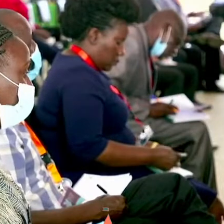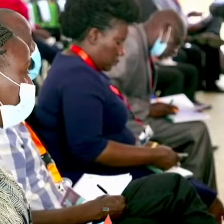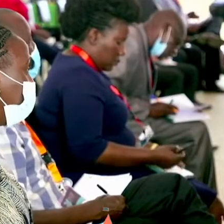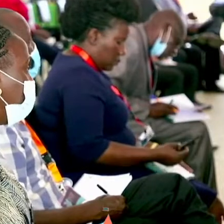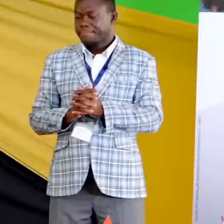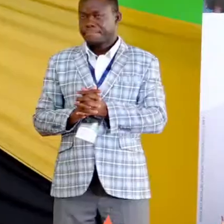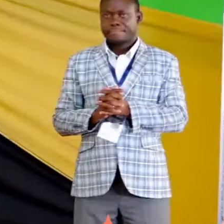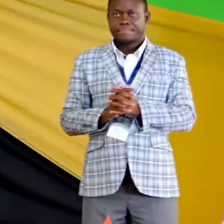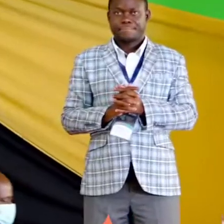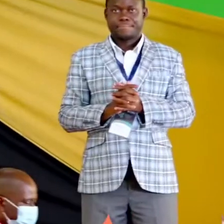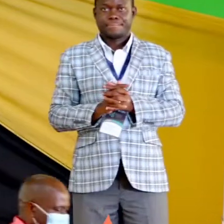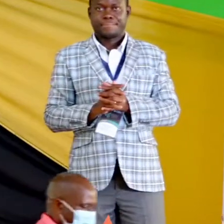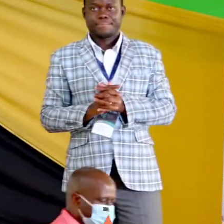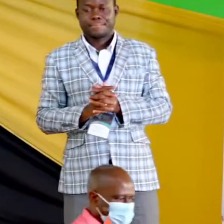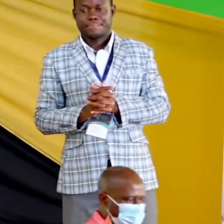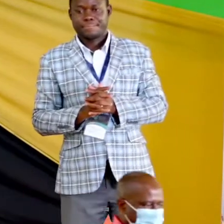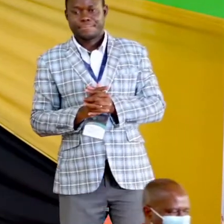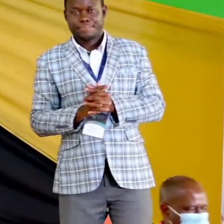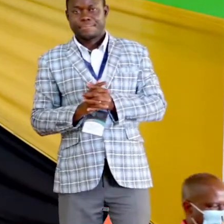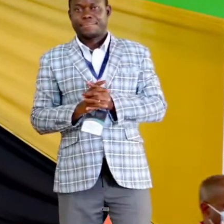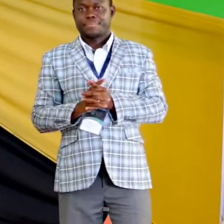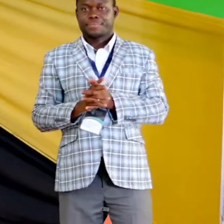Thank you.